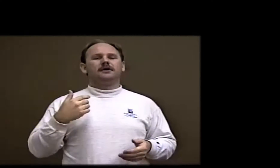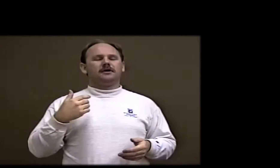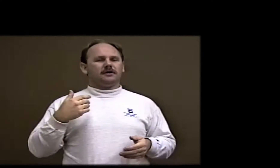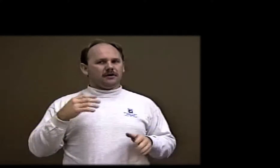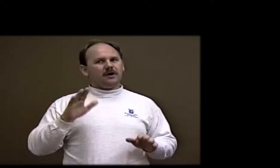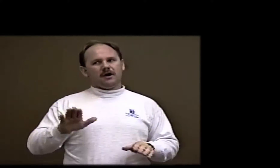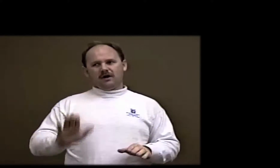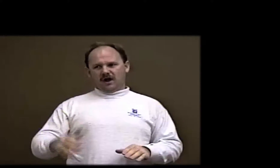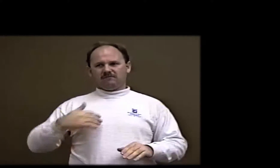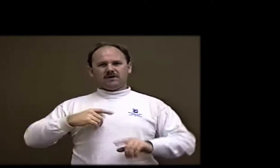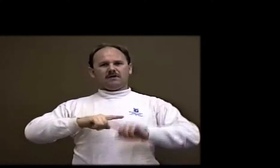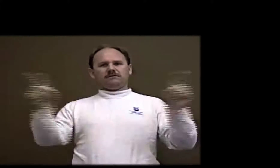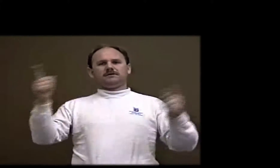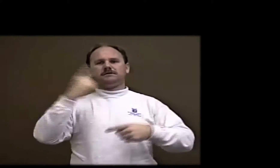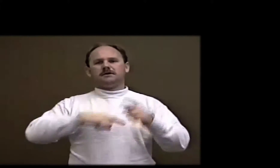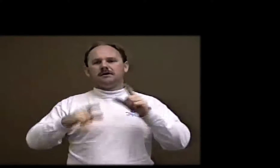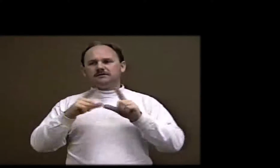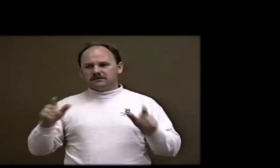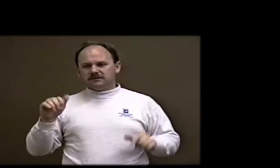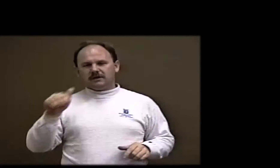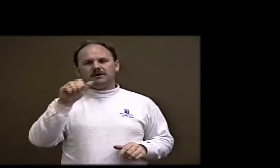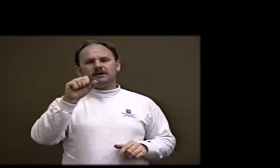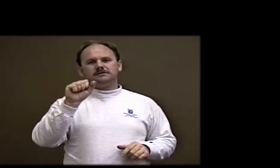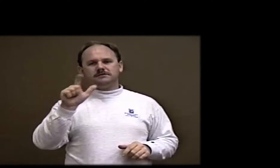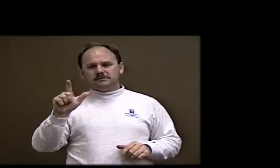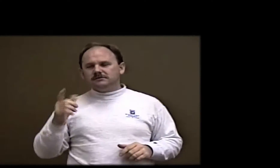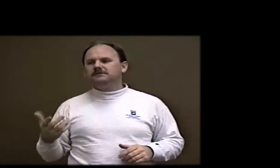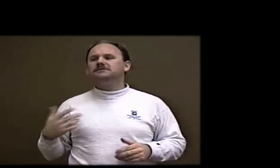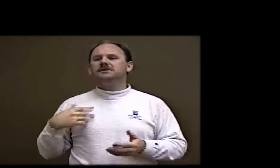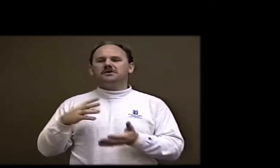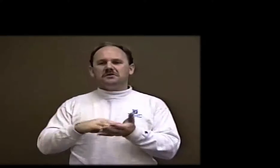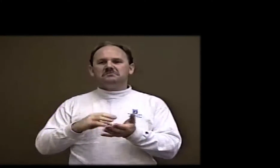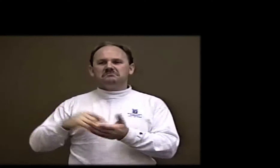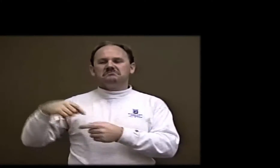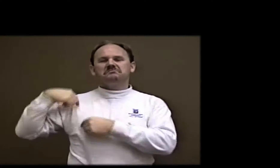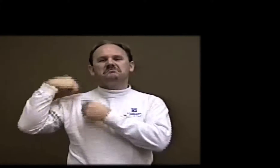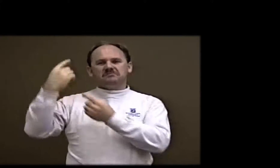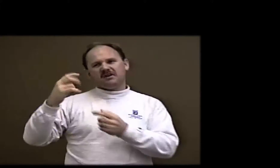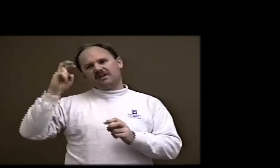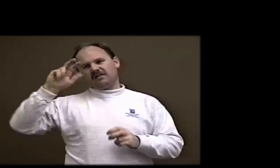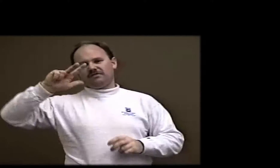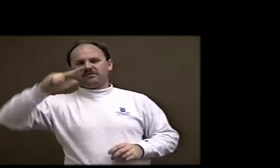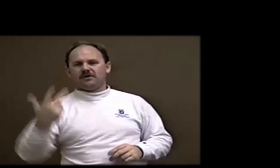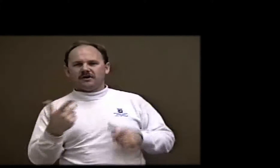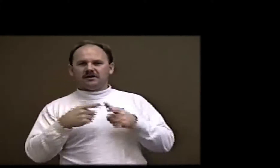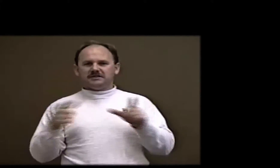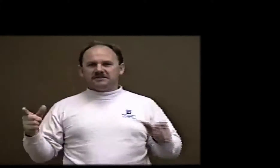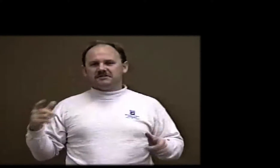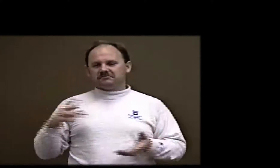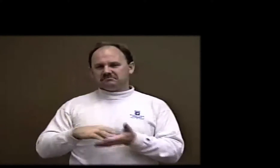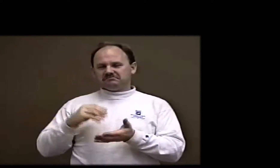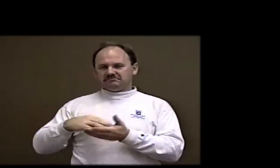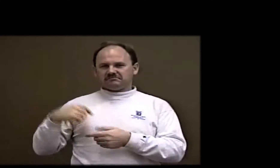sign language over here, American Sign Language. So far, I have learned 3 languages.